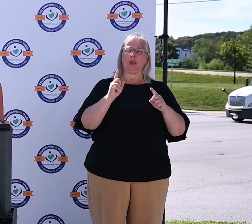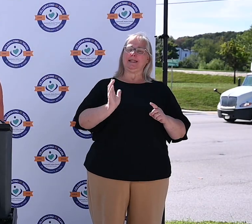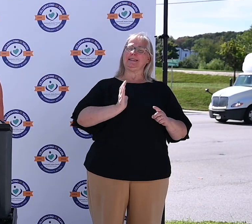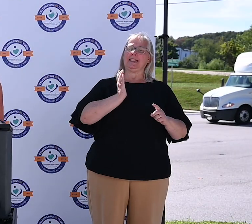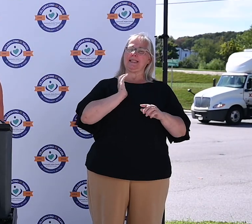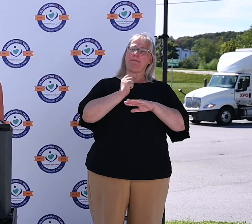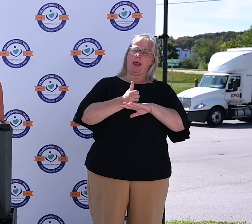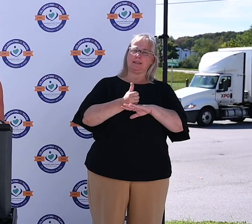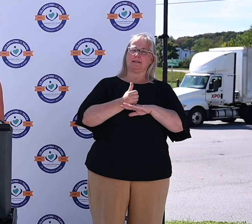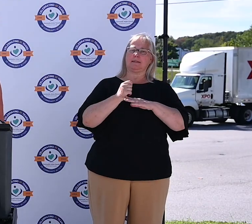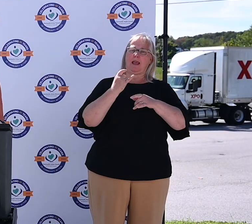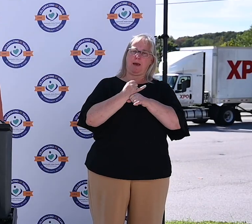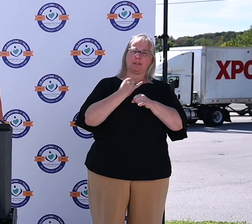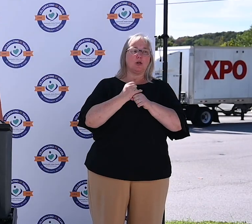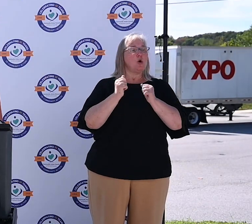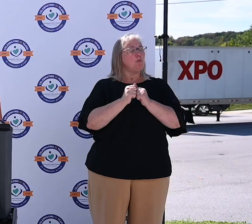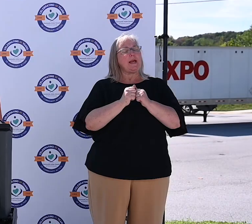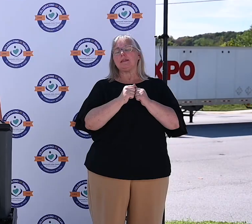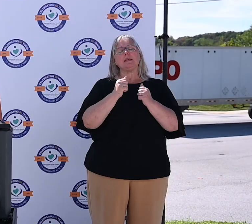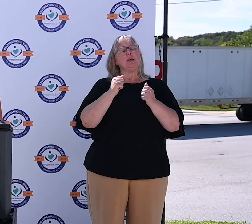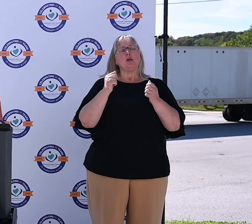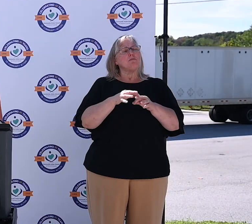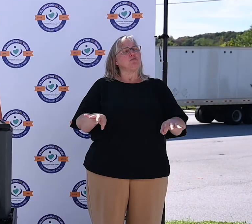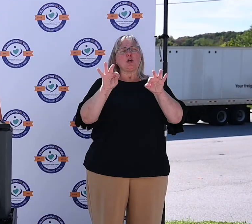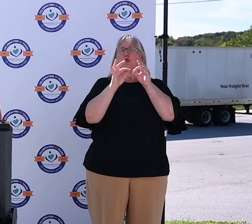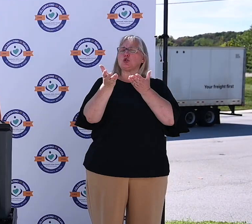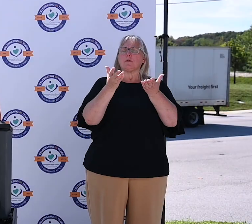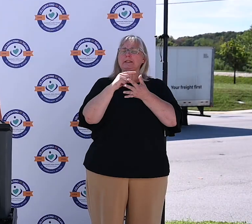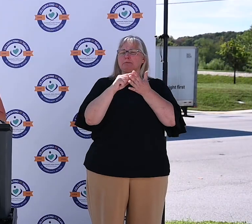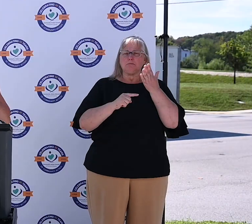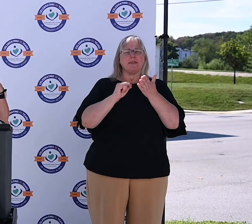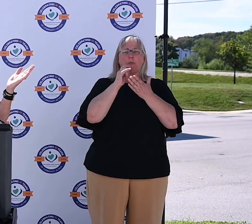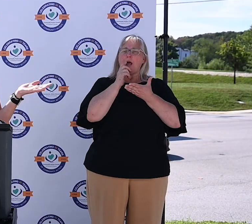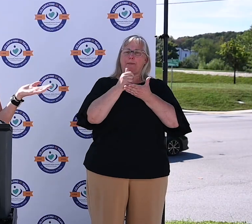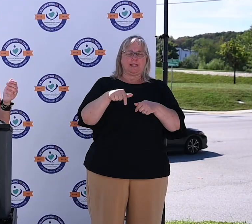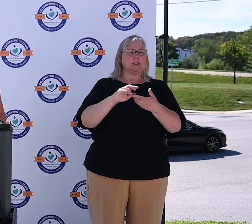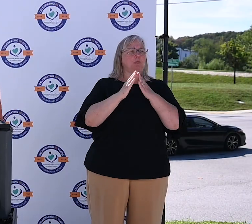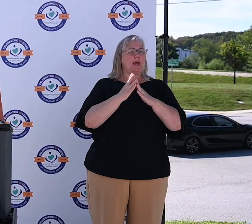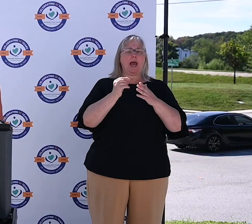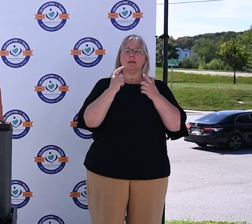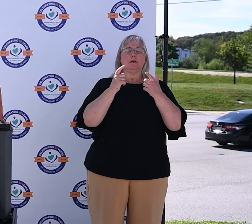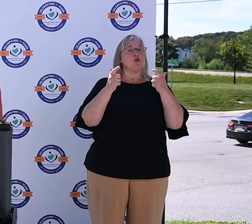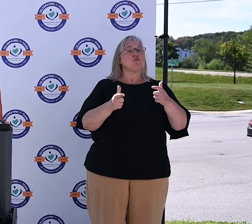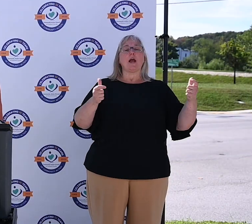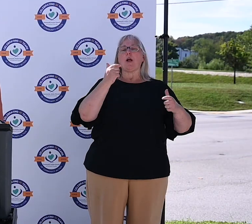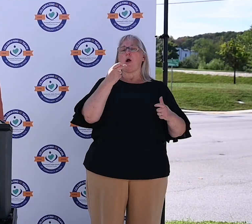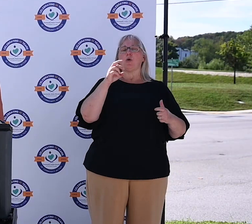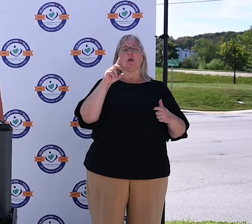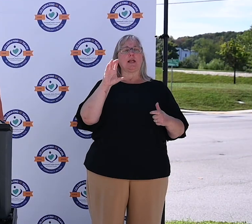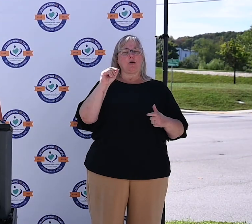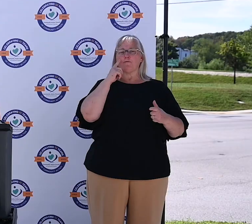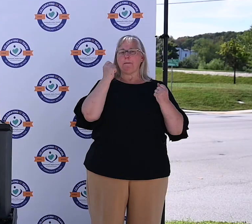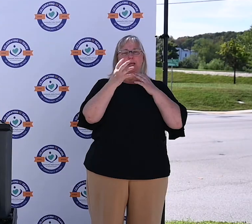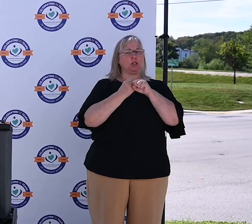dignity-based campus with critical services that will help this community and greater Howard County for years to come.